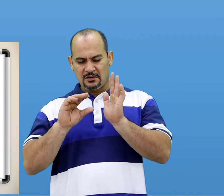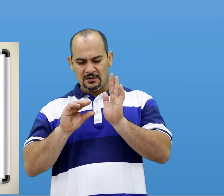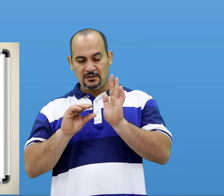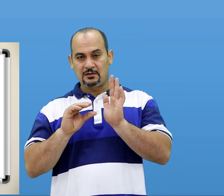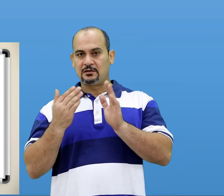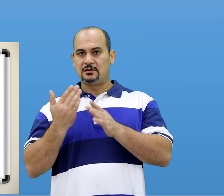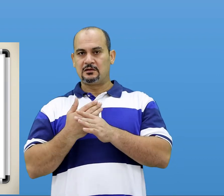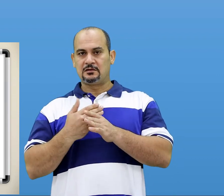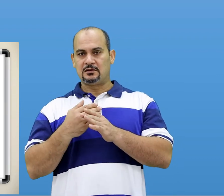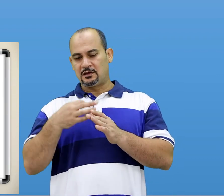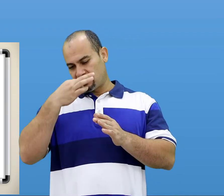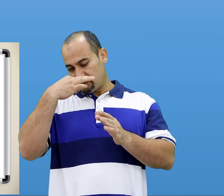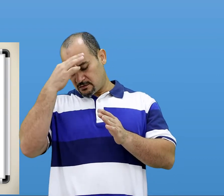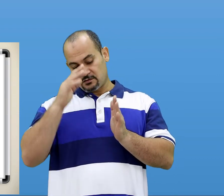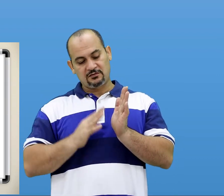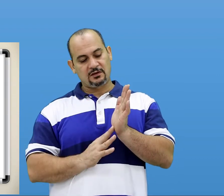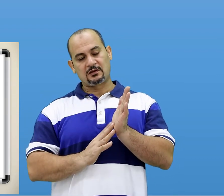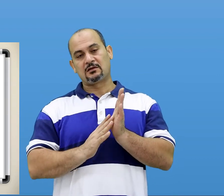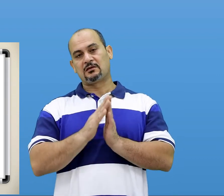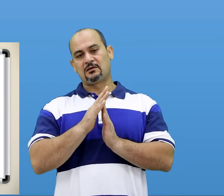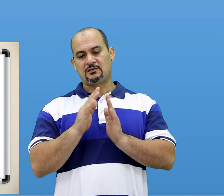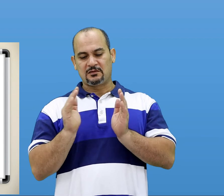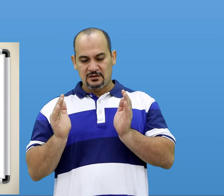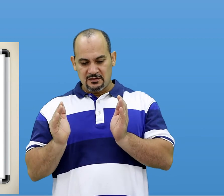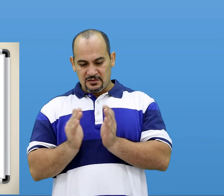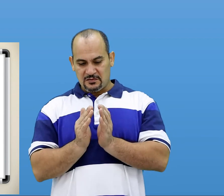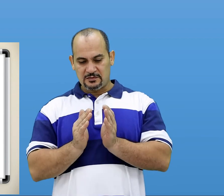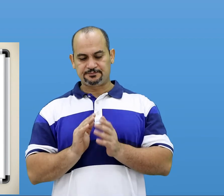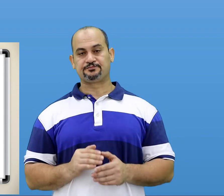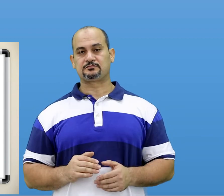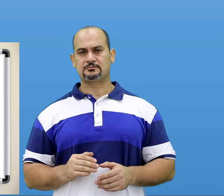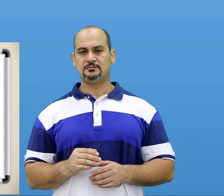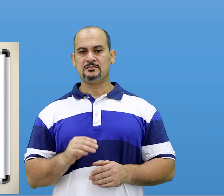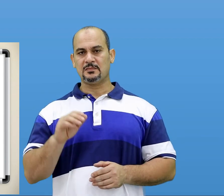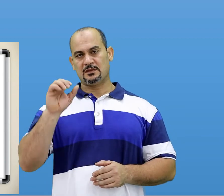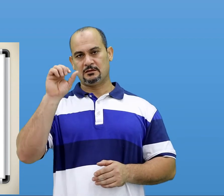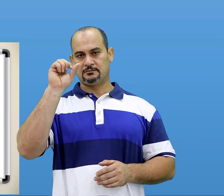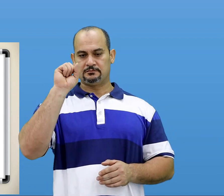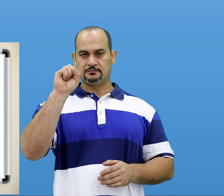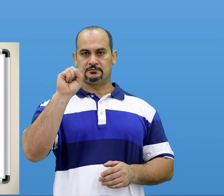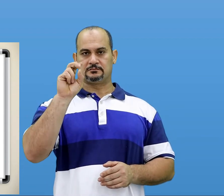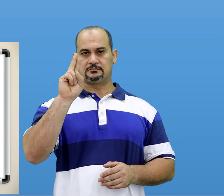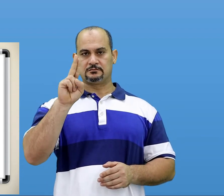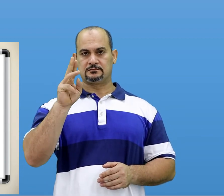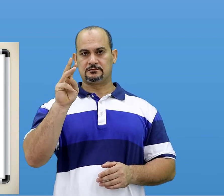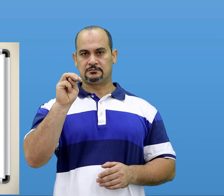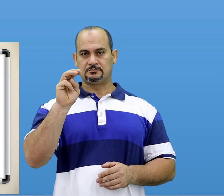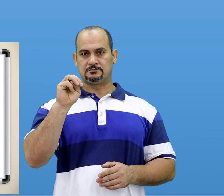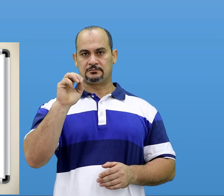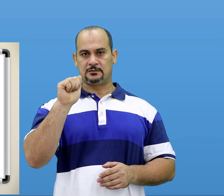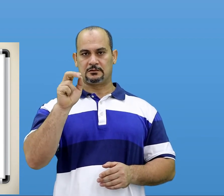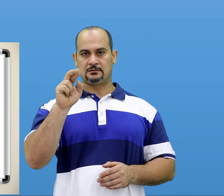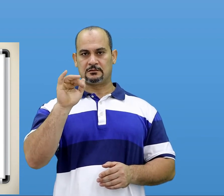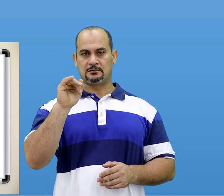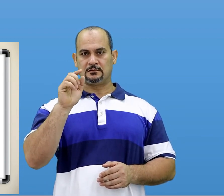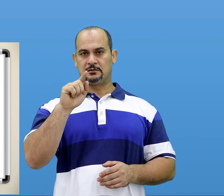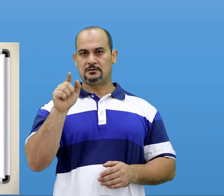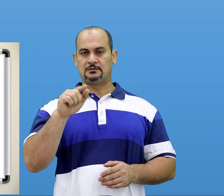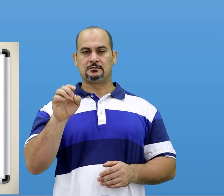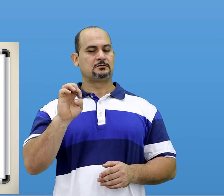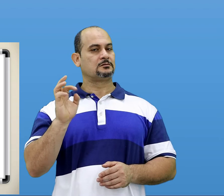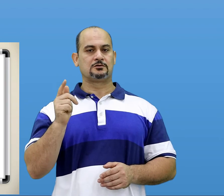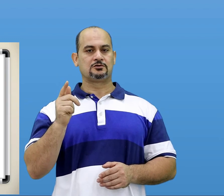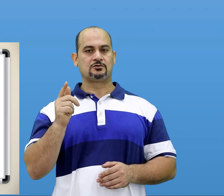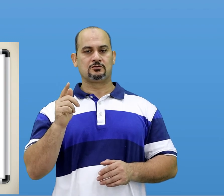both. If you want to summarize, here you can give a short summary of what you wrote. When it comes to concluding sentence,